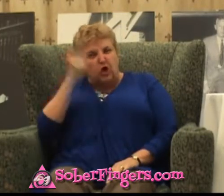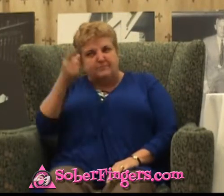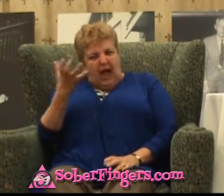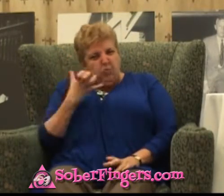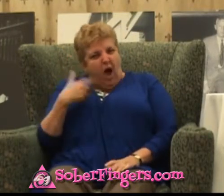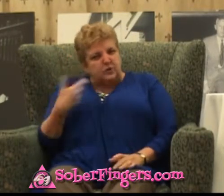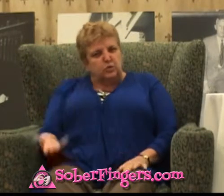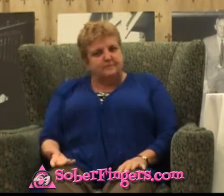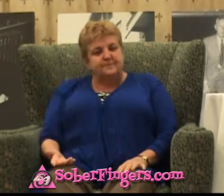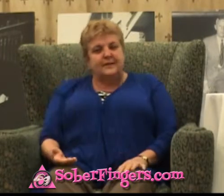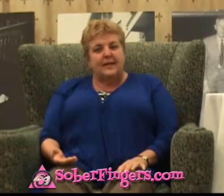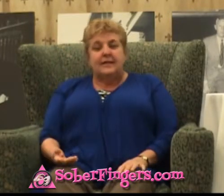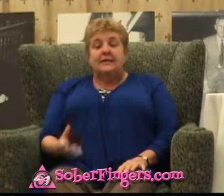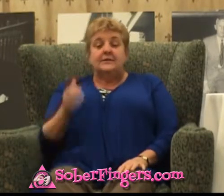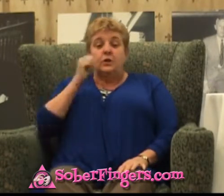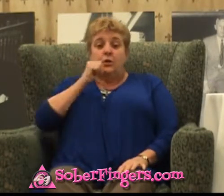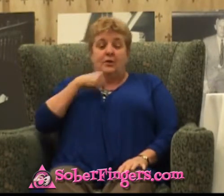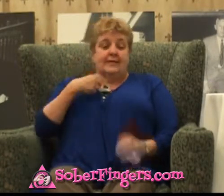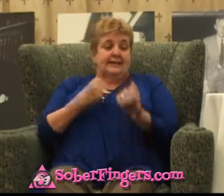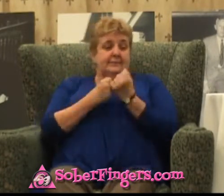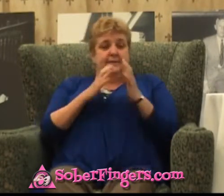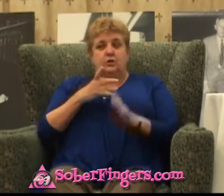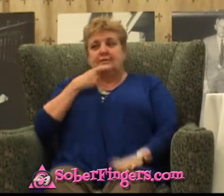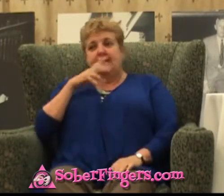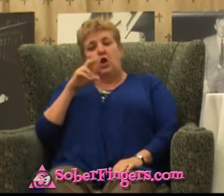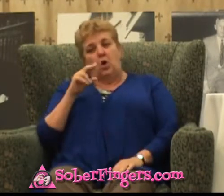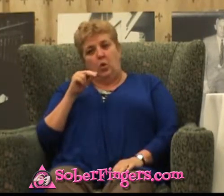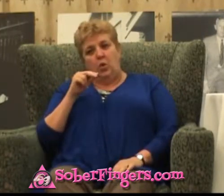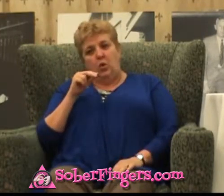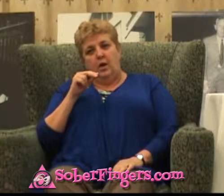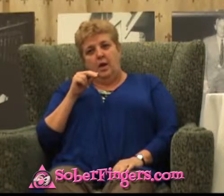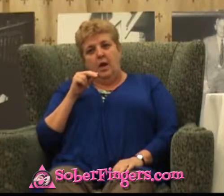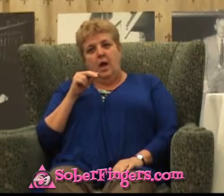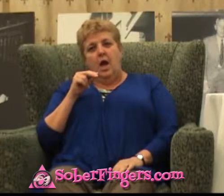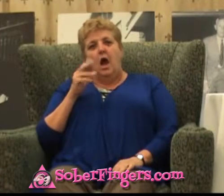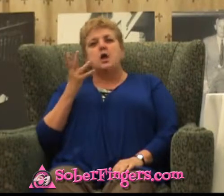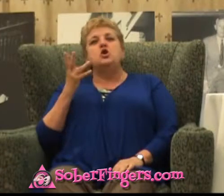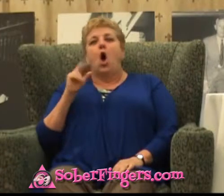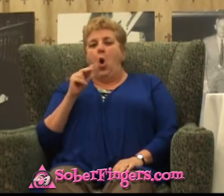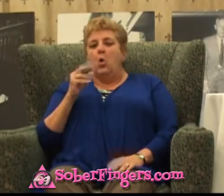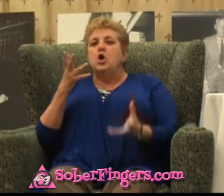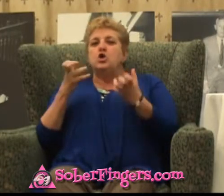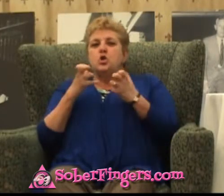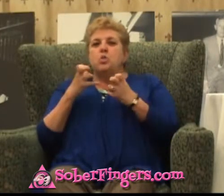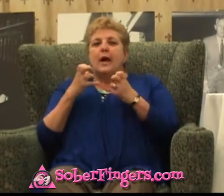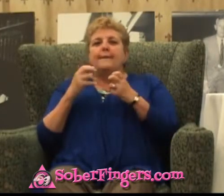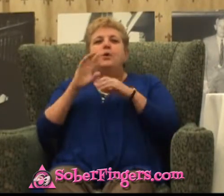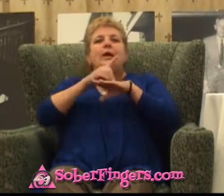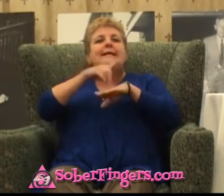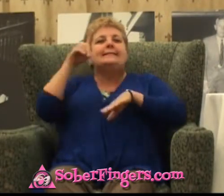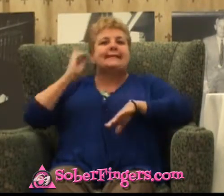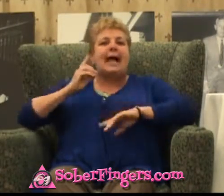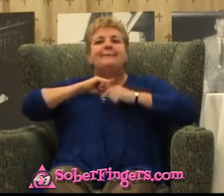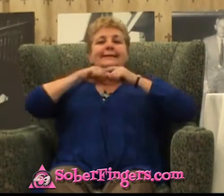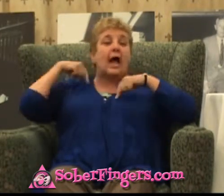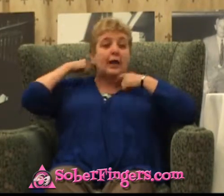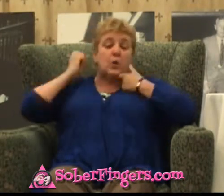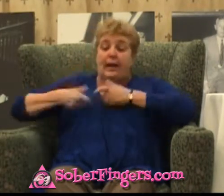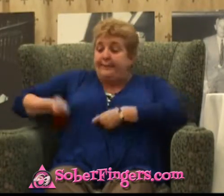The girls I sponsor say, no, Chris, the truth is you want to put a diamond collar on the woodpecker and take him for a walk. And I'm like, okay, all